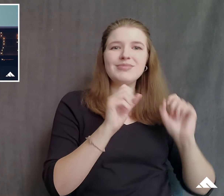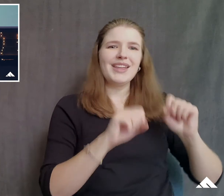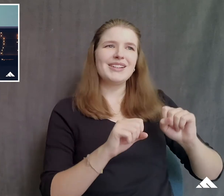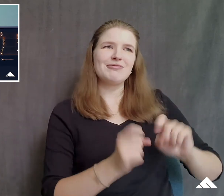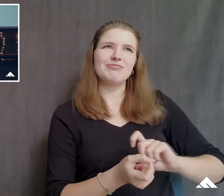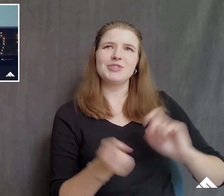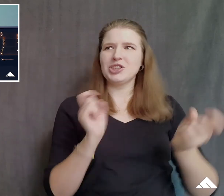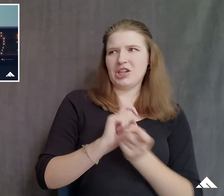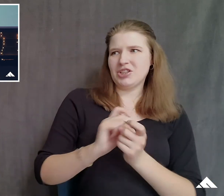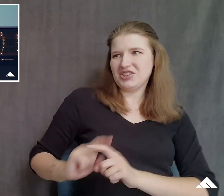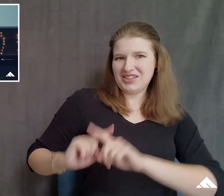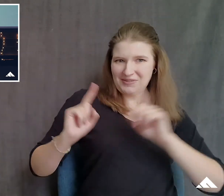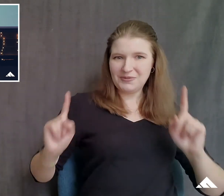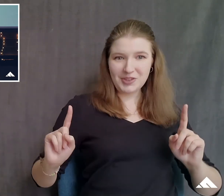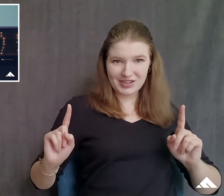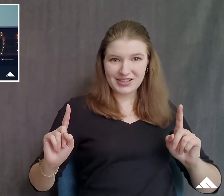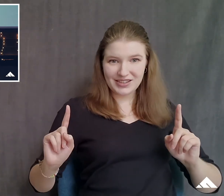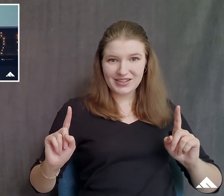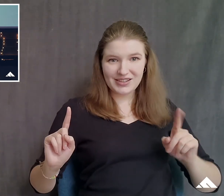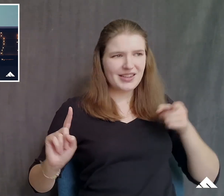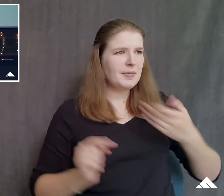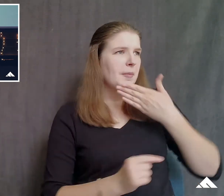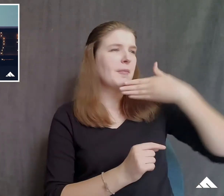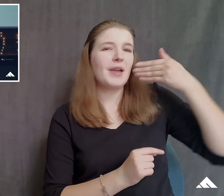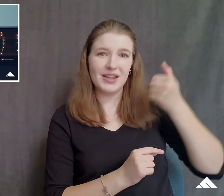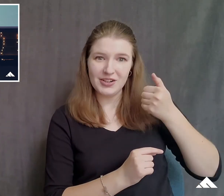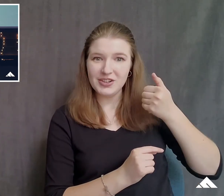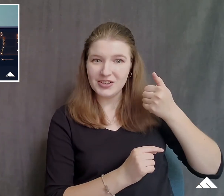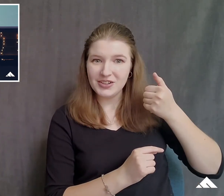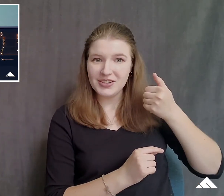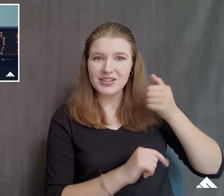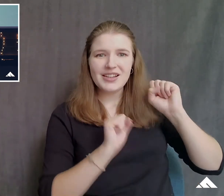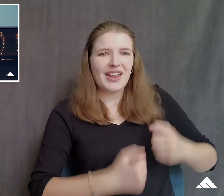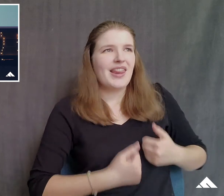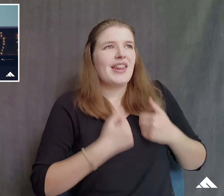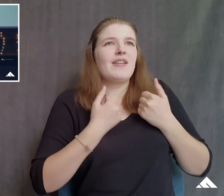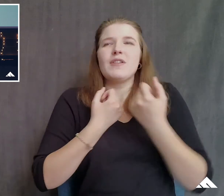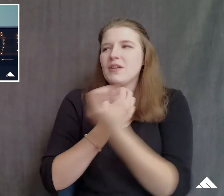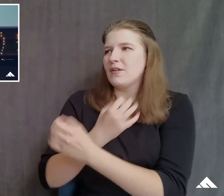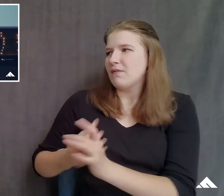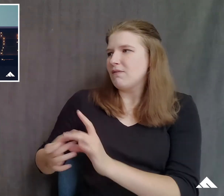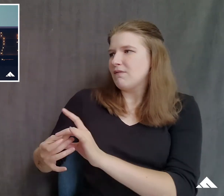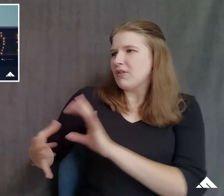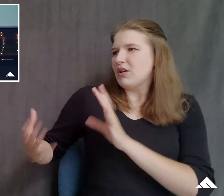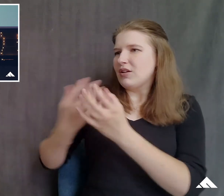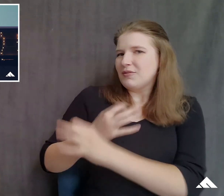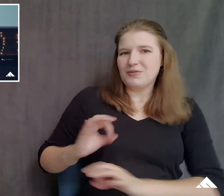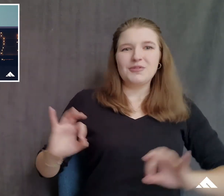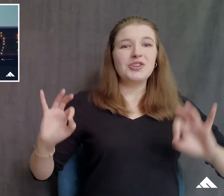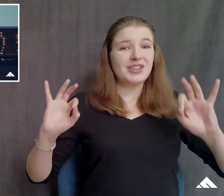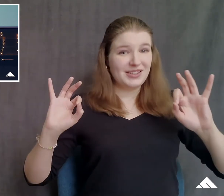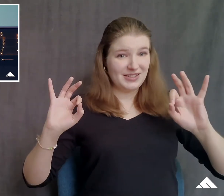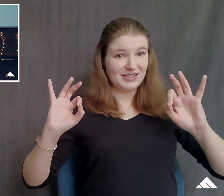different choices that are better and that allow us to live freely, to live as free